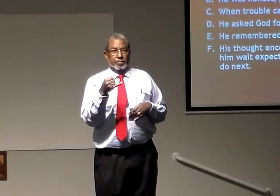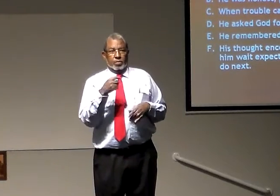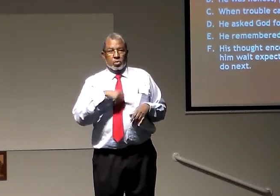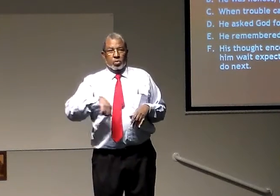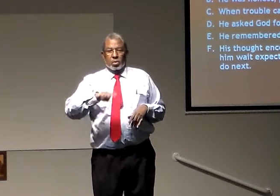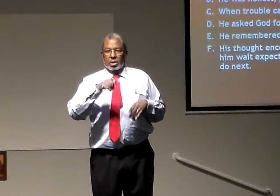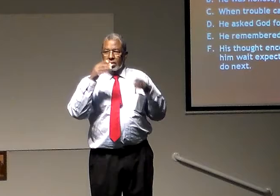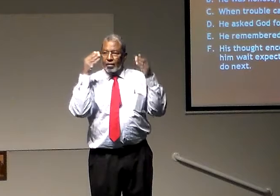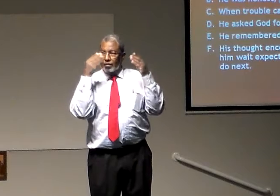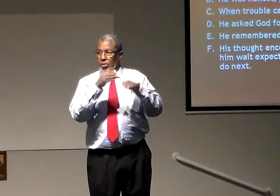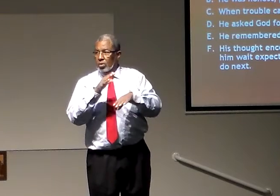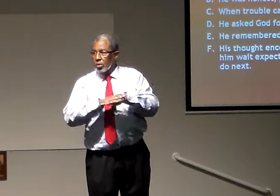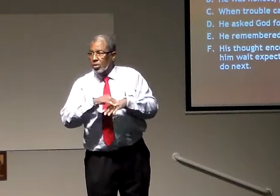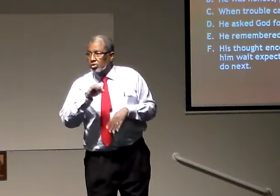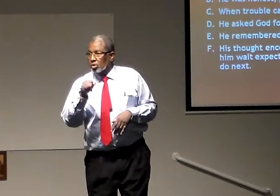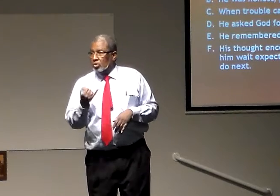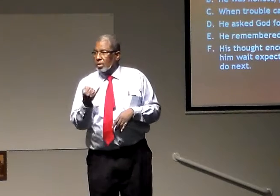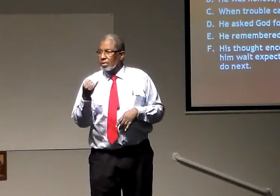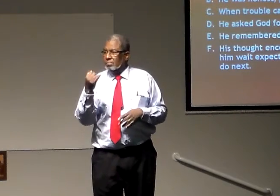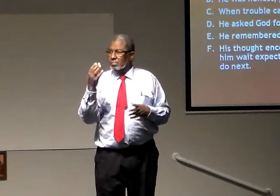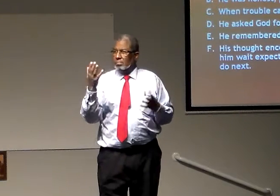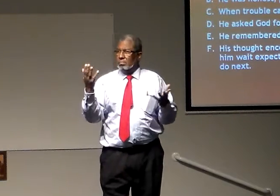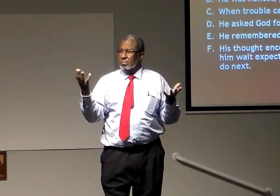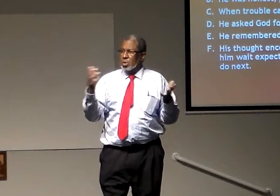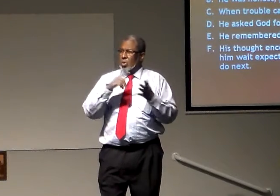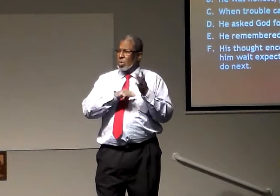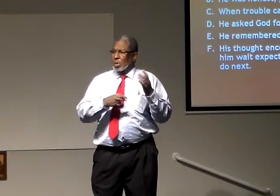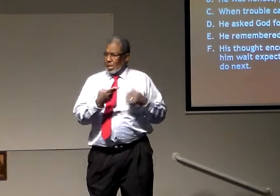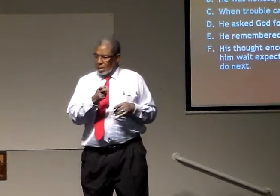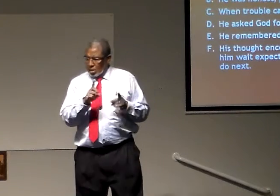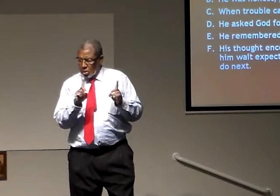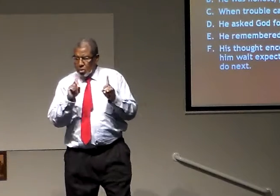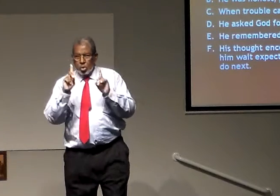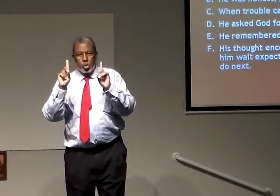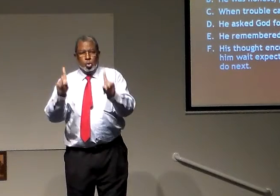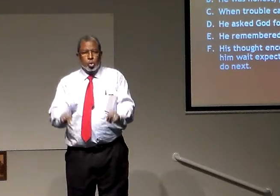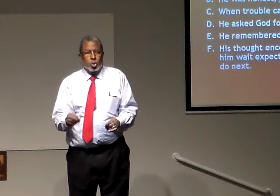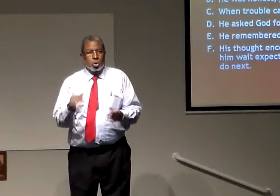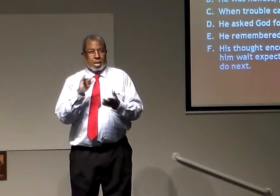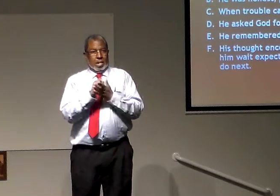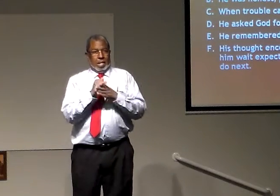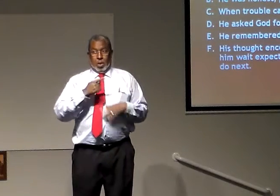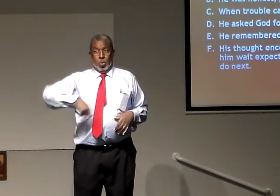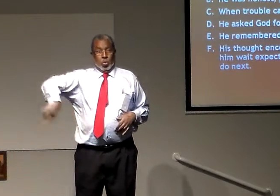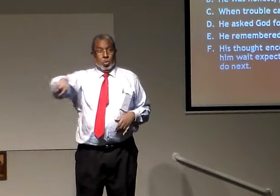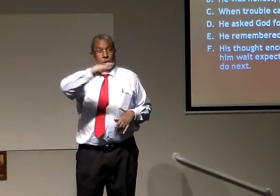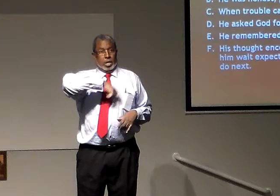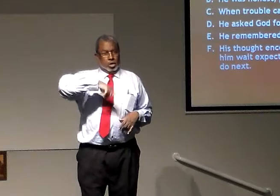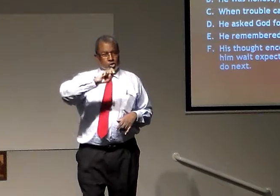we focus on Joseph. He had faith and he trusted in God.